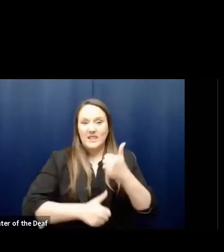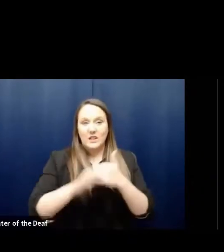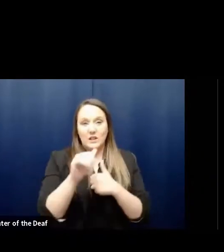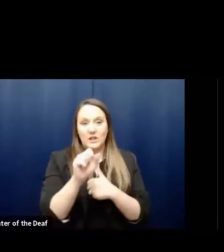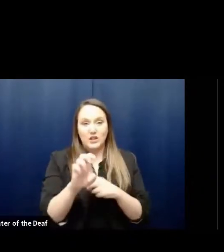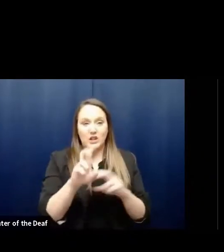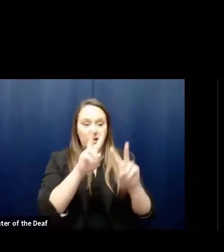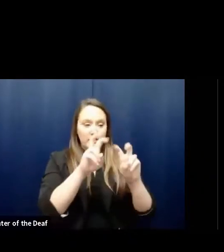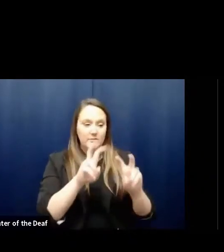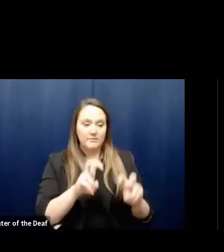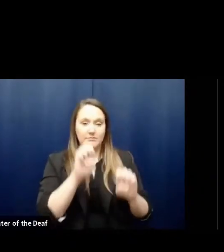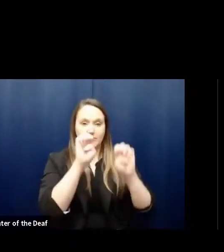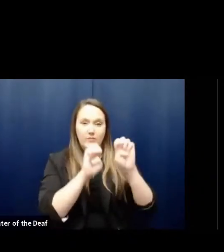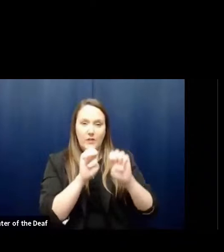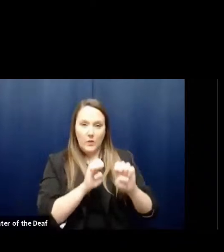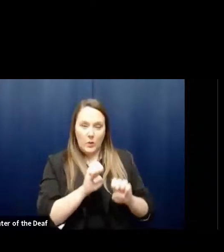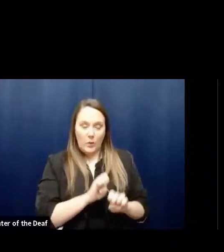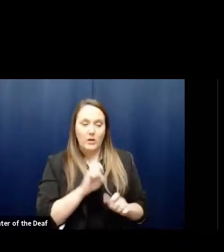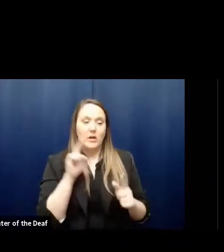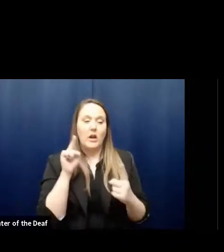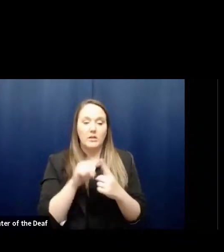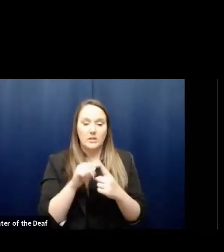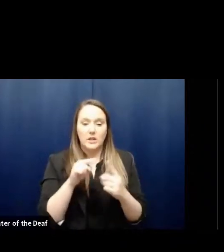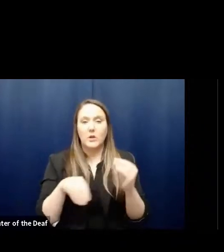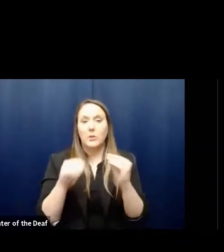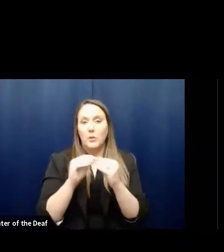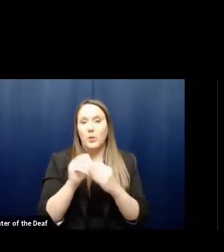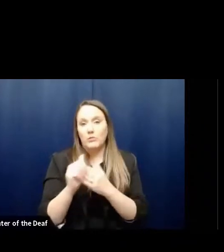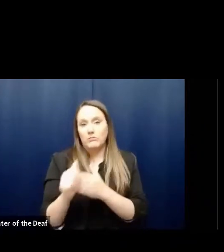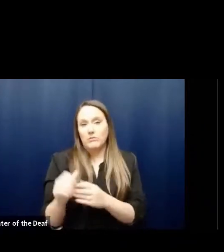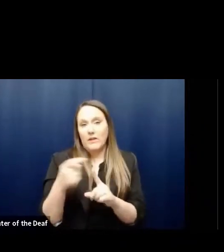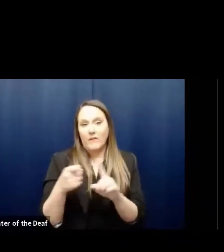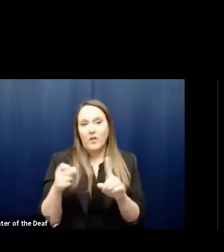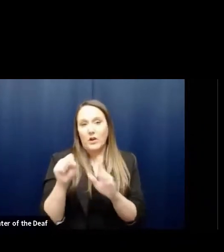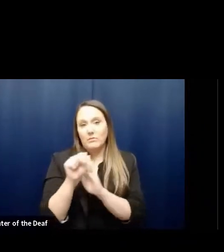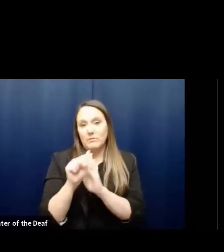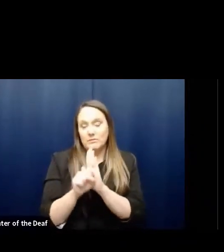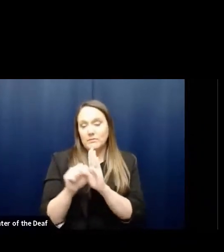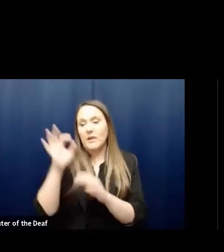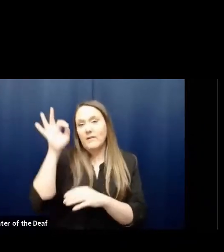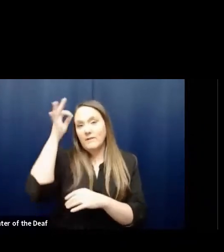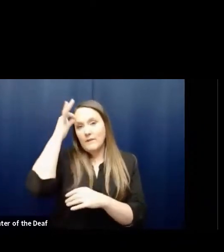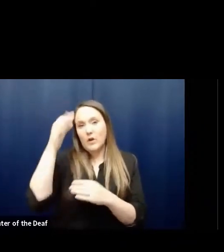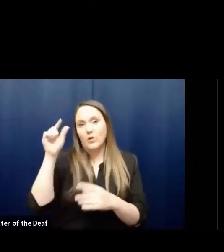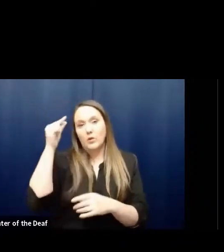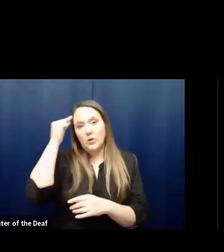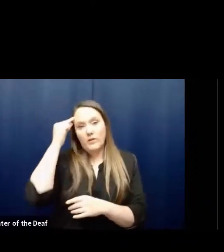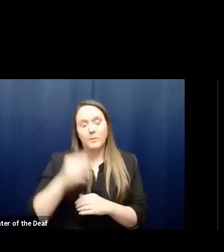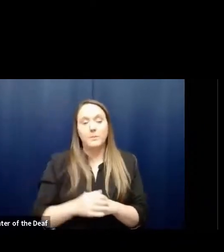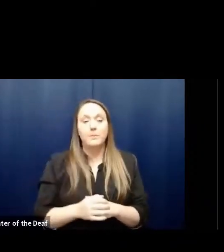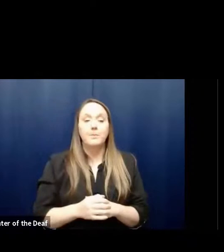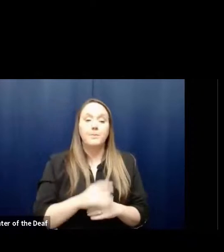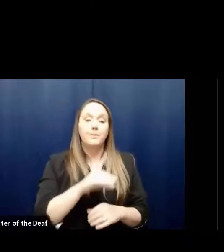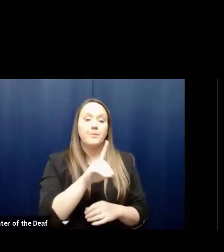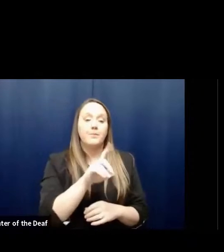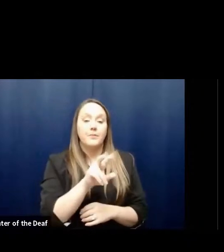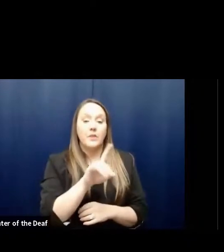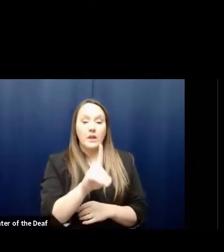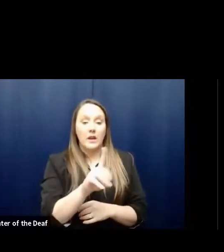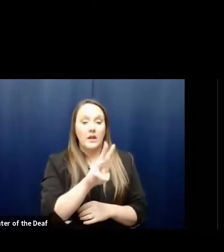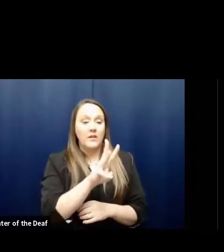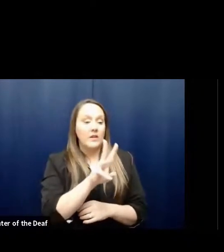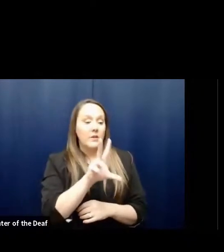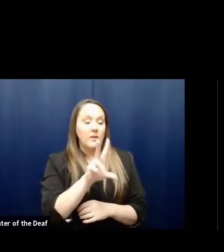to evaluate each one of those until additional guidance comes out from the state and federal government. From David with